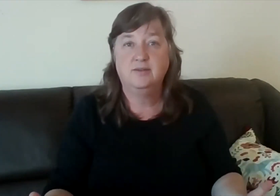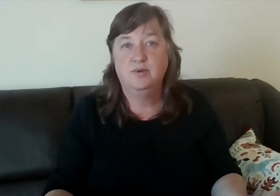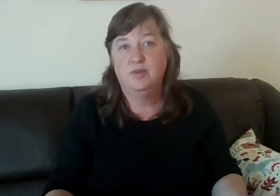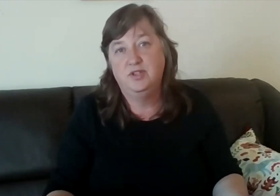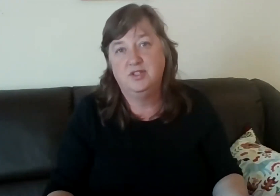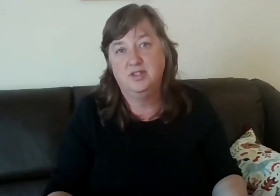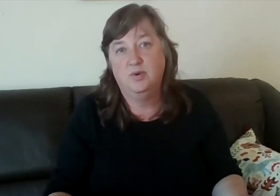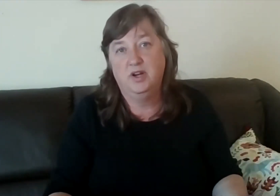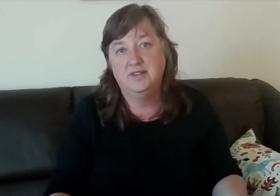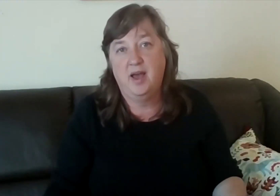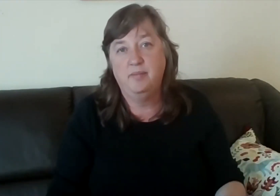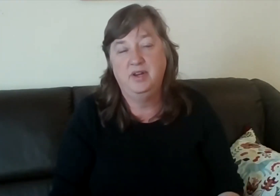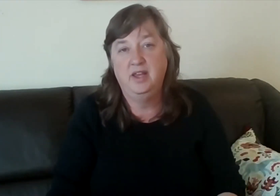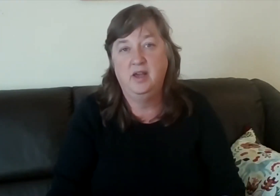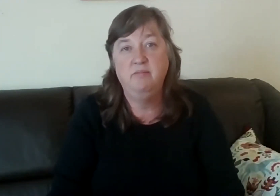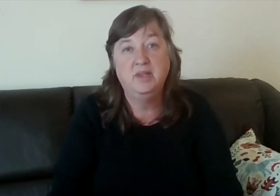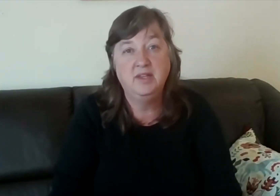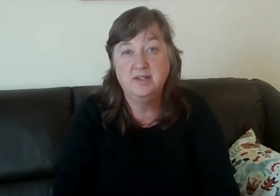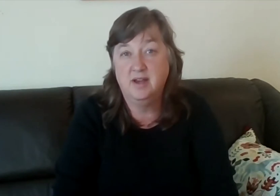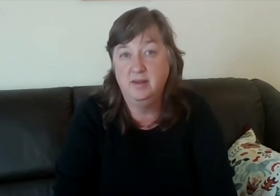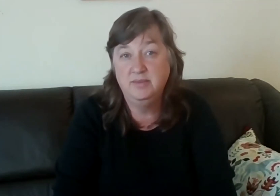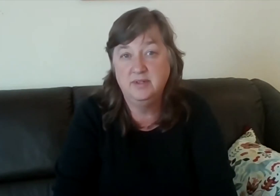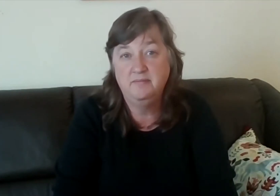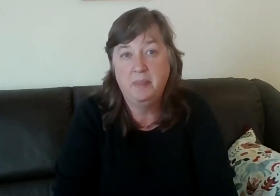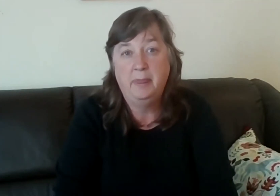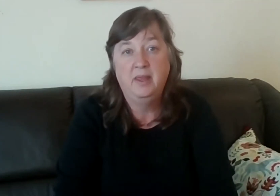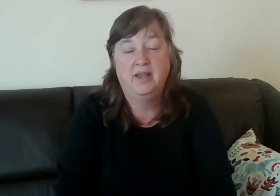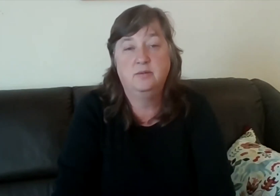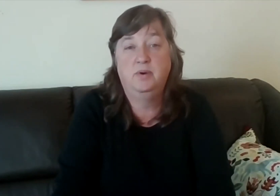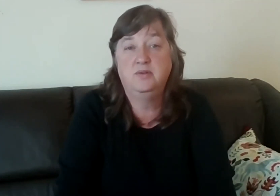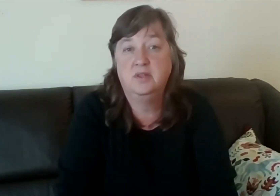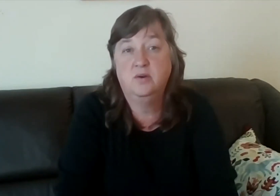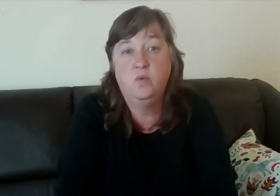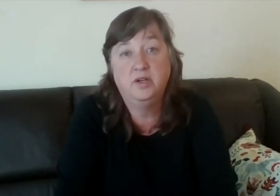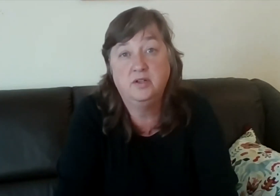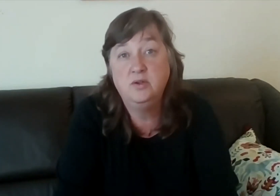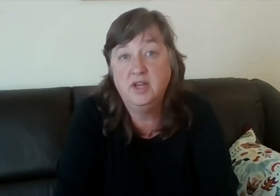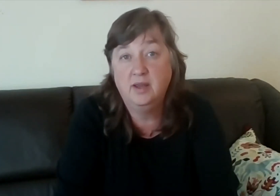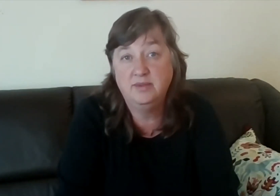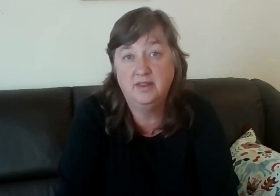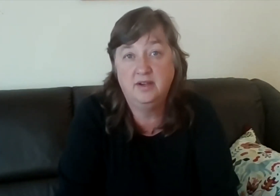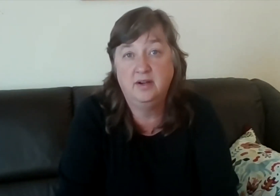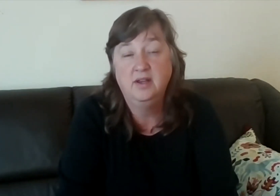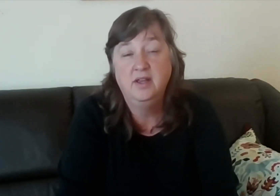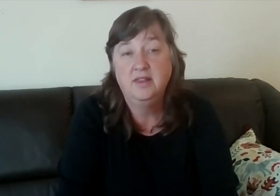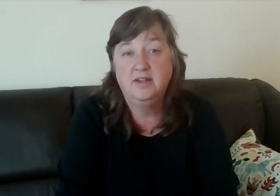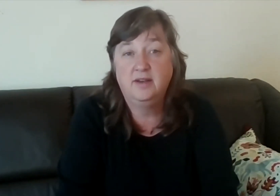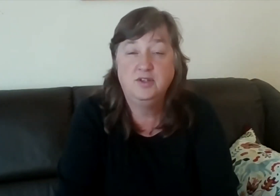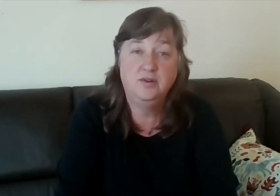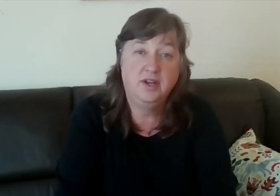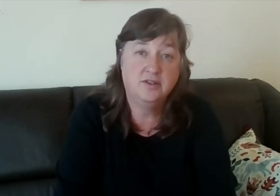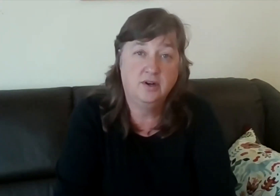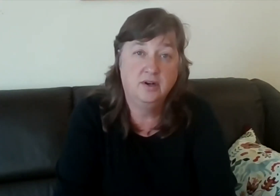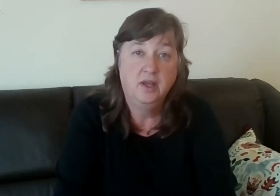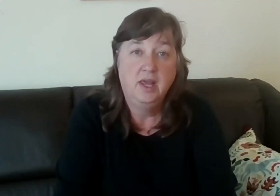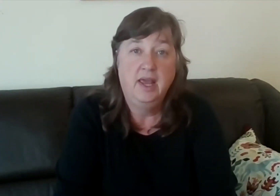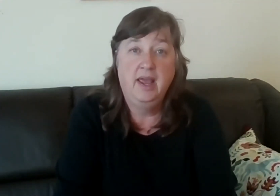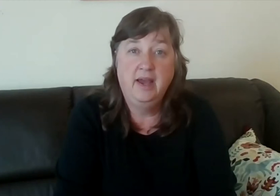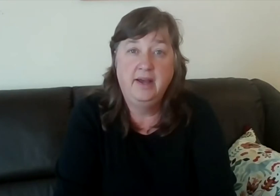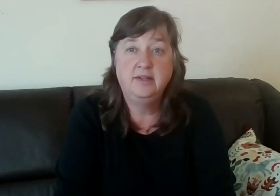with which this work is happening a million times, as opposed to the 1 or 2 times that the deaf student has heard, and